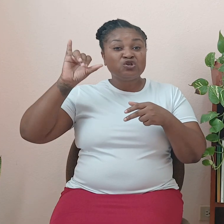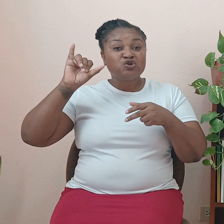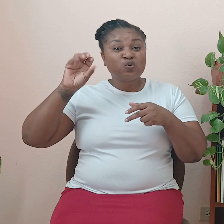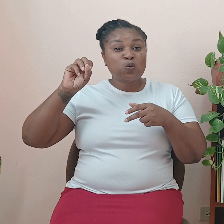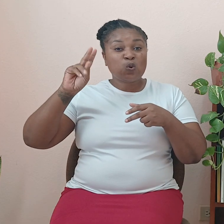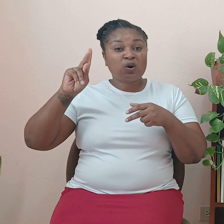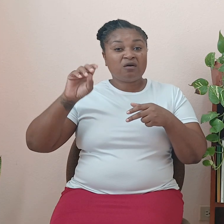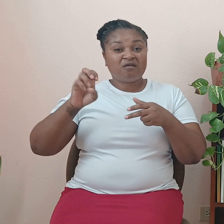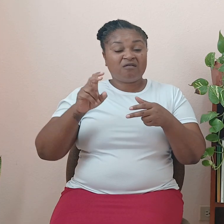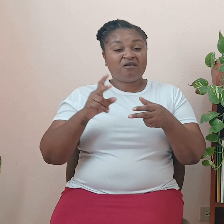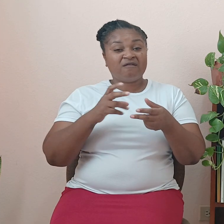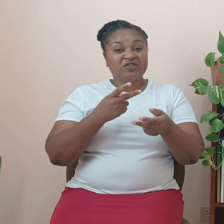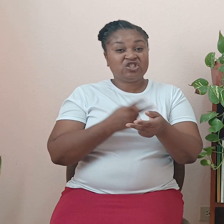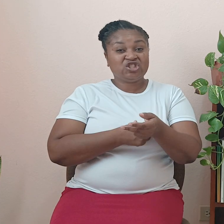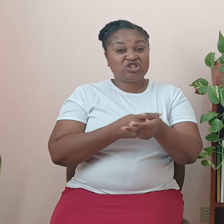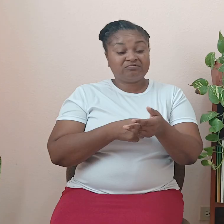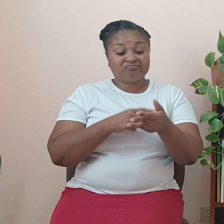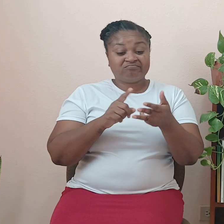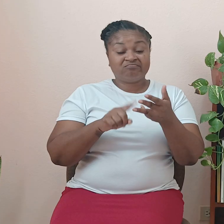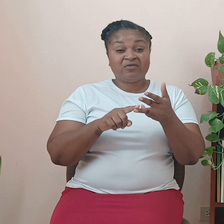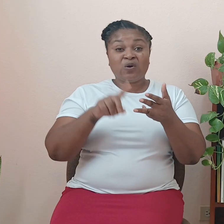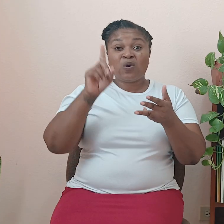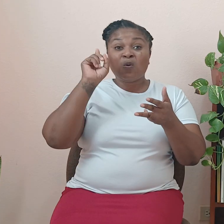D. 1,000.